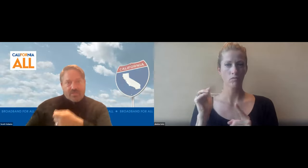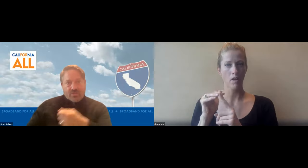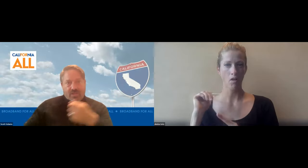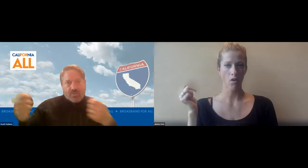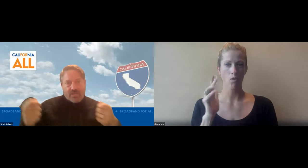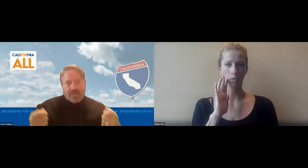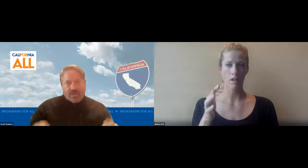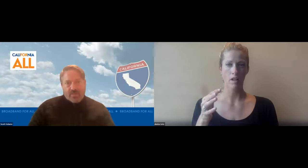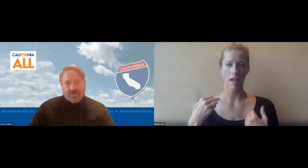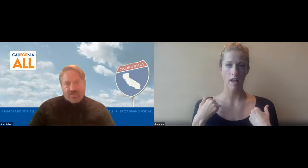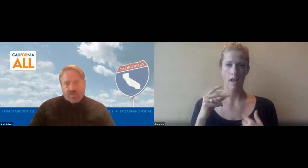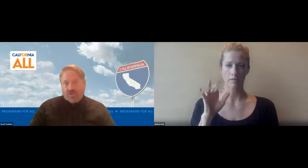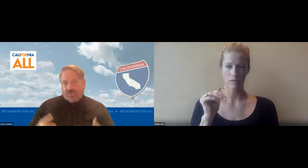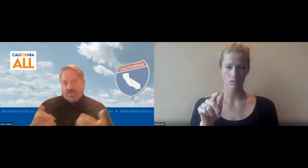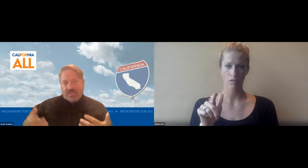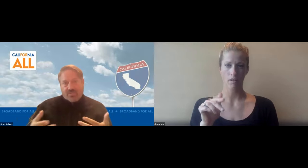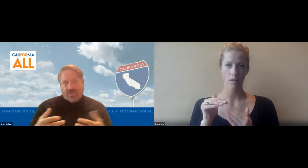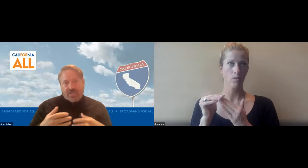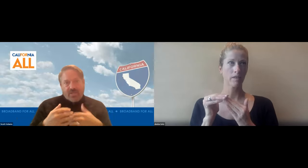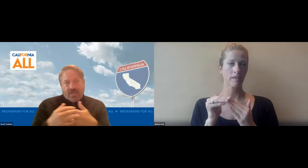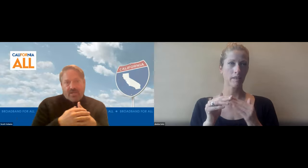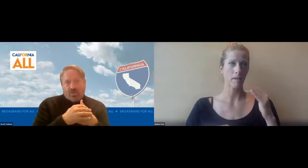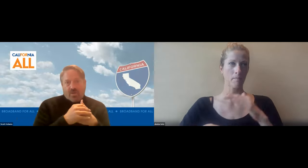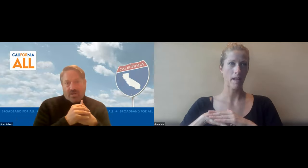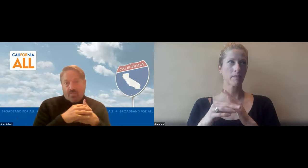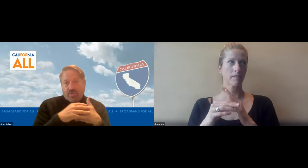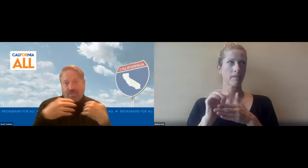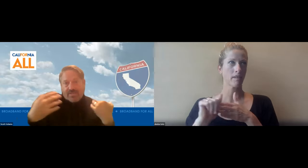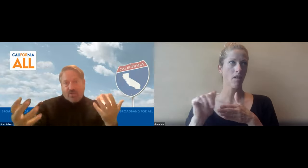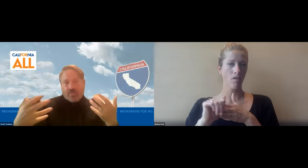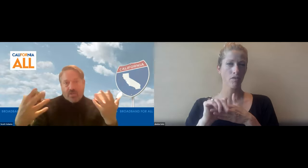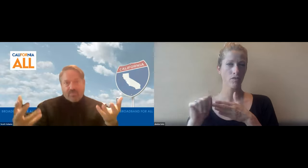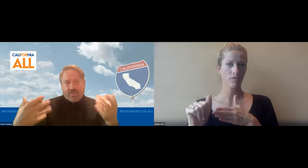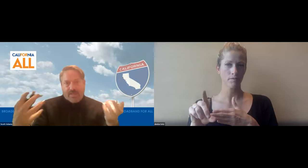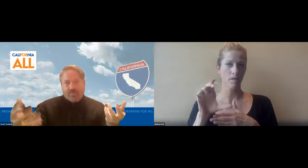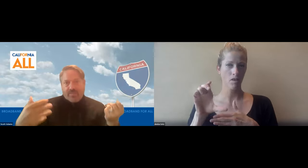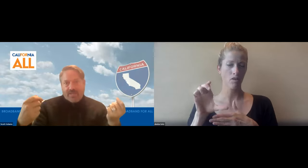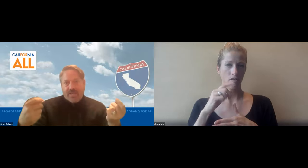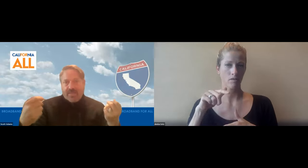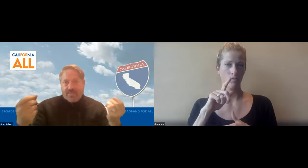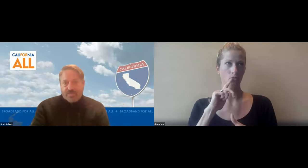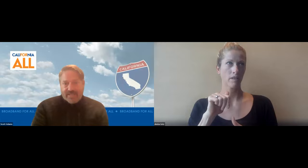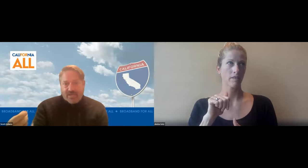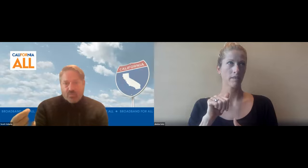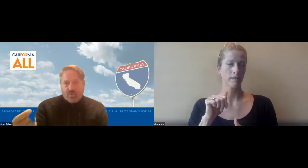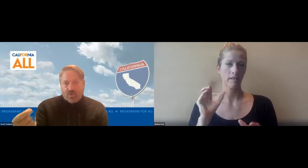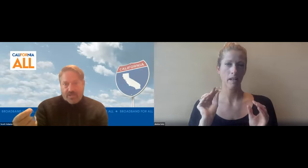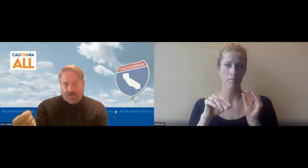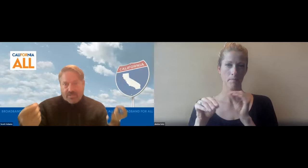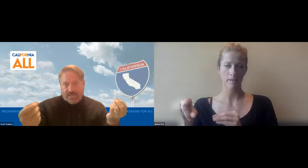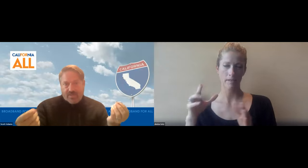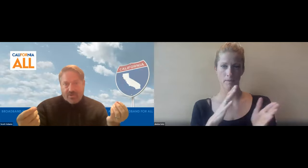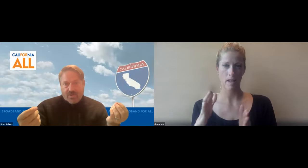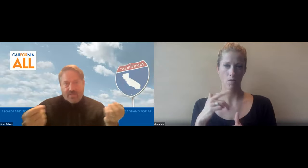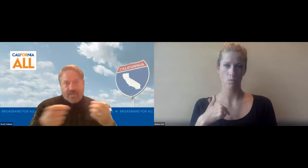going to be digital equity capacity dollars, potentially, you know, $100 million to help all of us implement this plan we're working